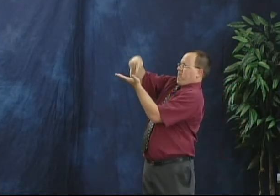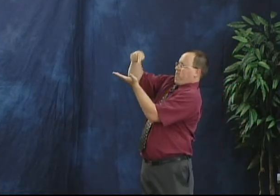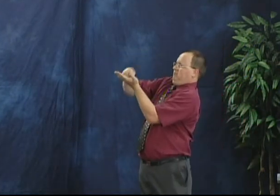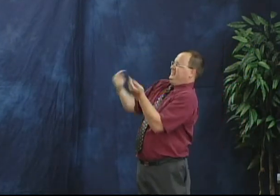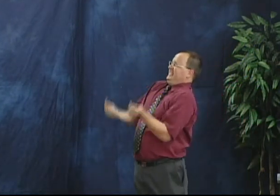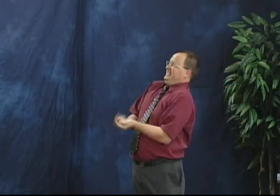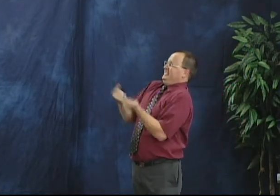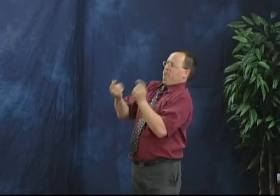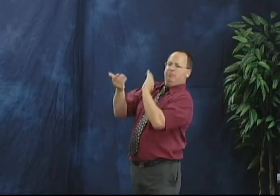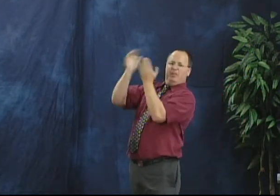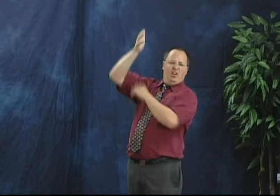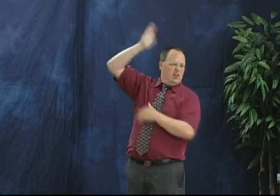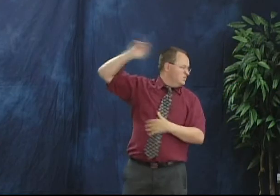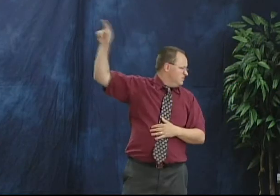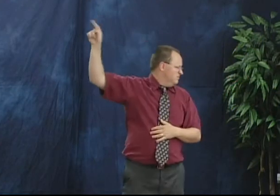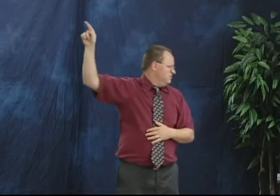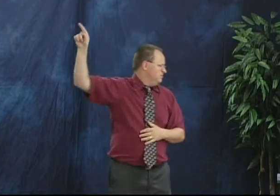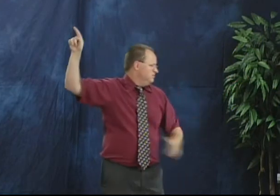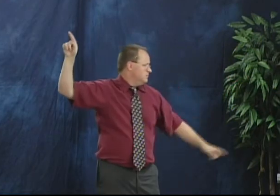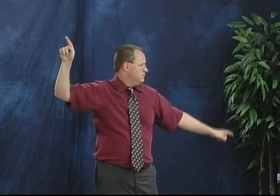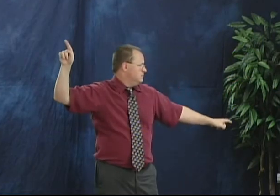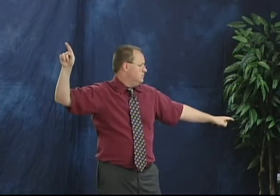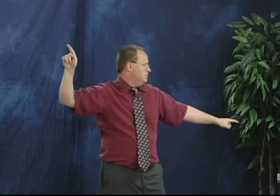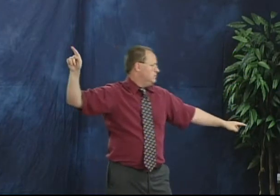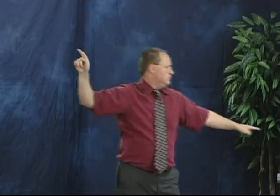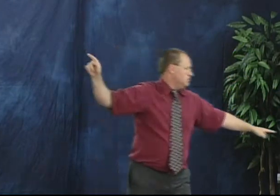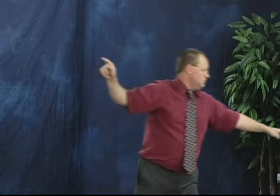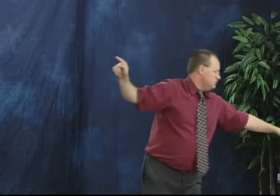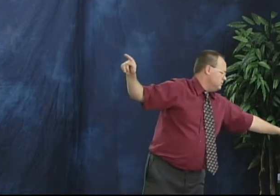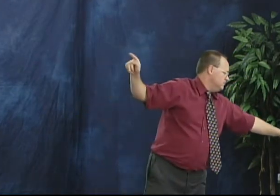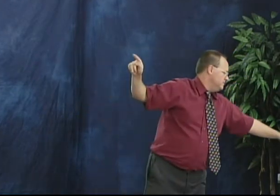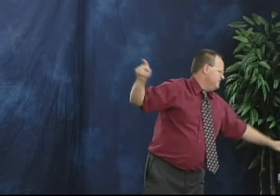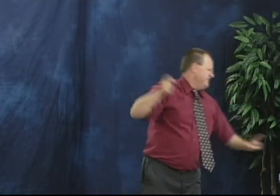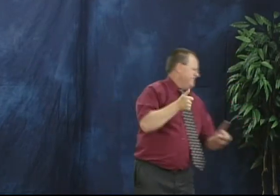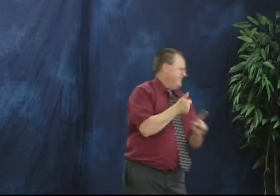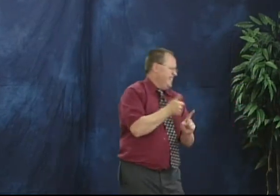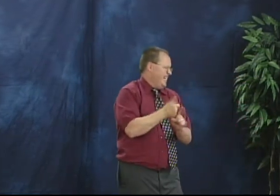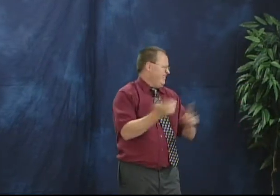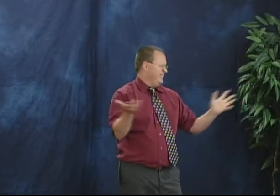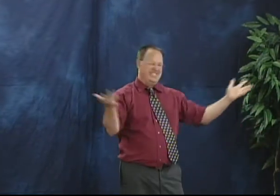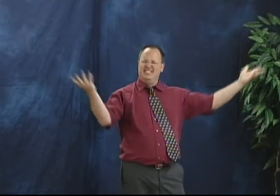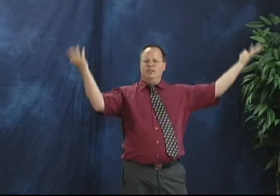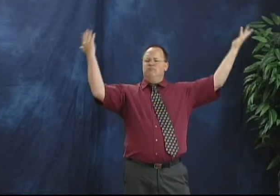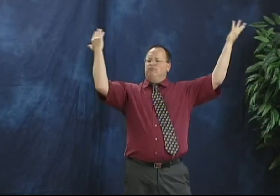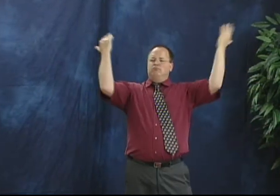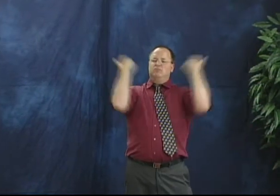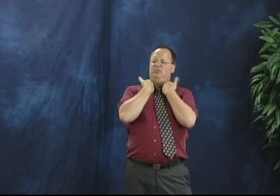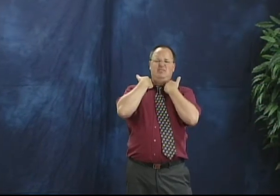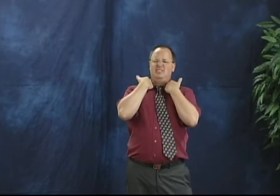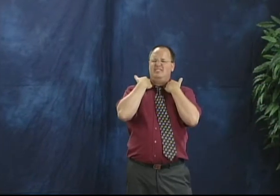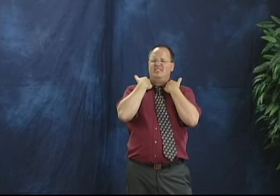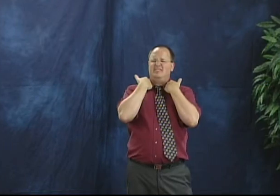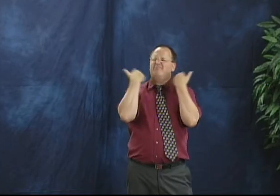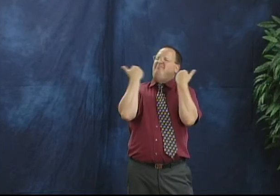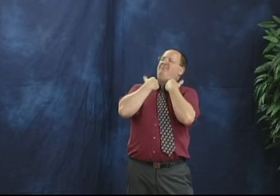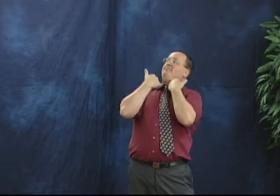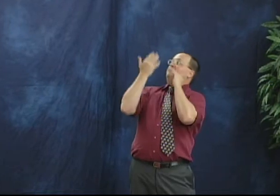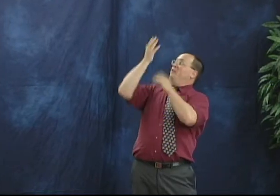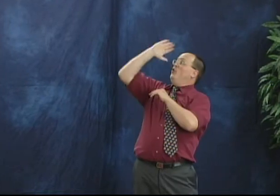of his sins and knows that in himself he is bankrupt